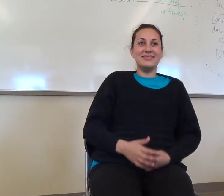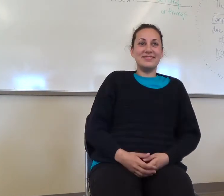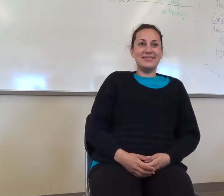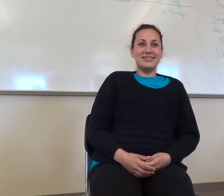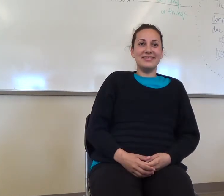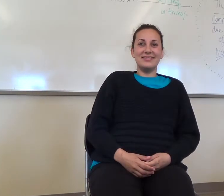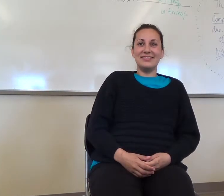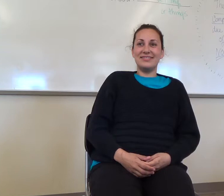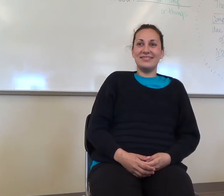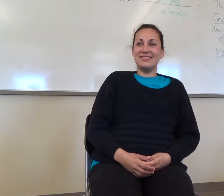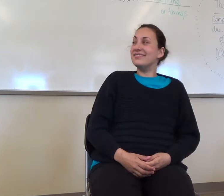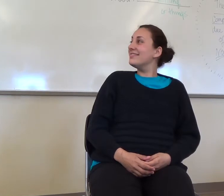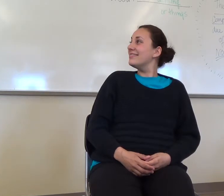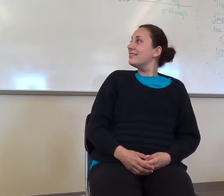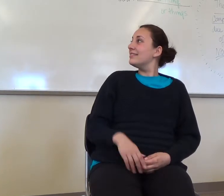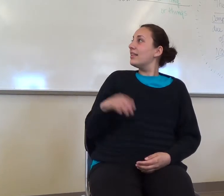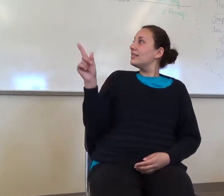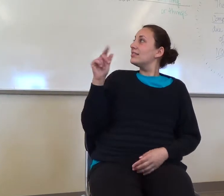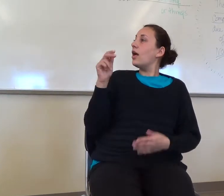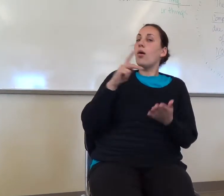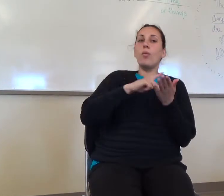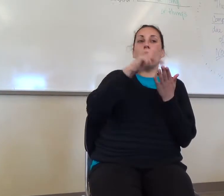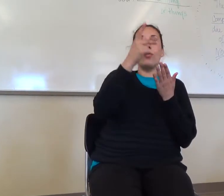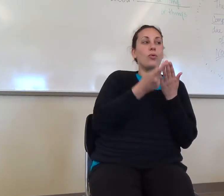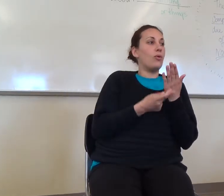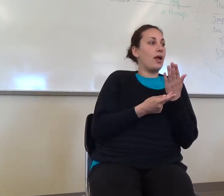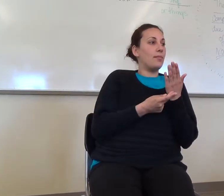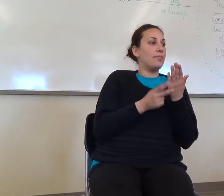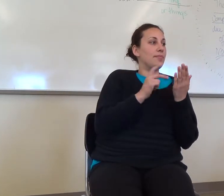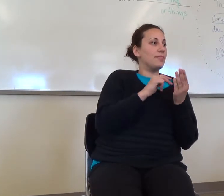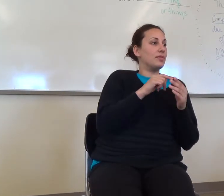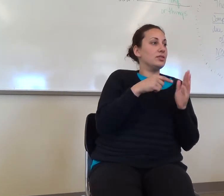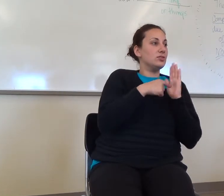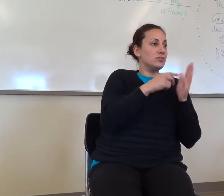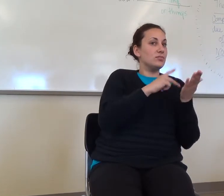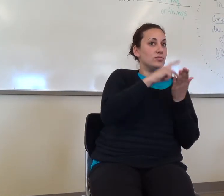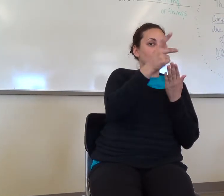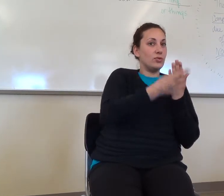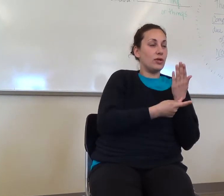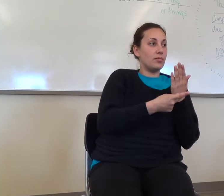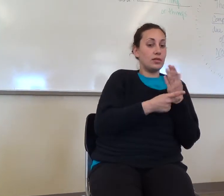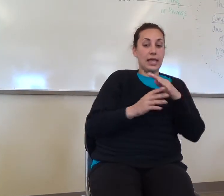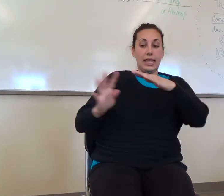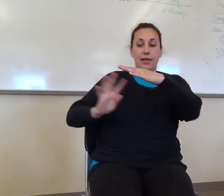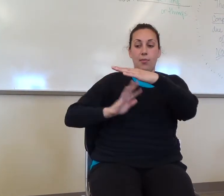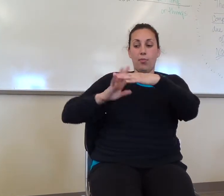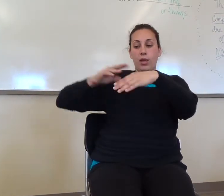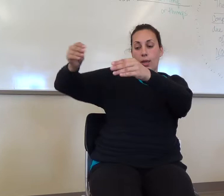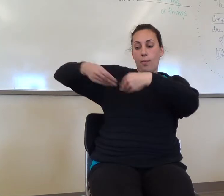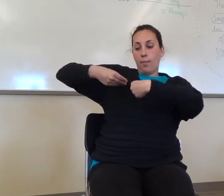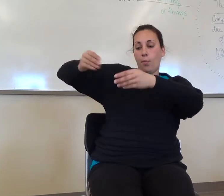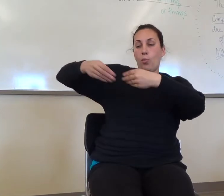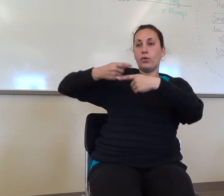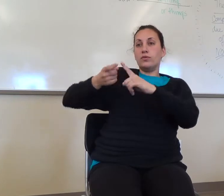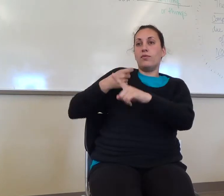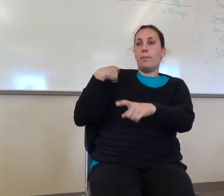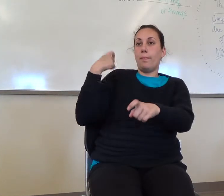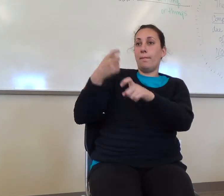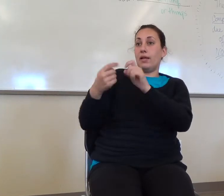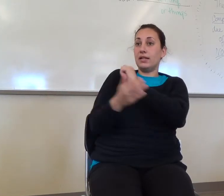Well, yeah, it's programming. What does it show? Imports from Latin American countries. What does it show?